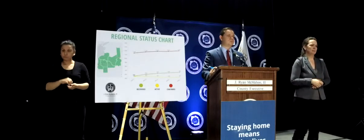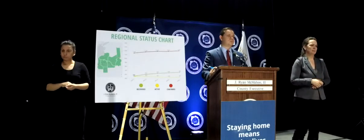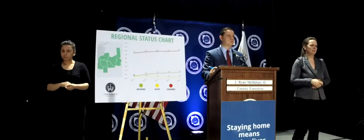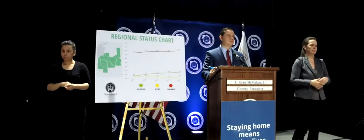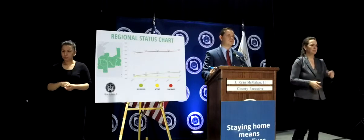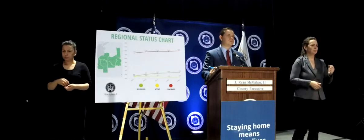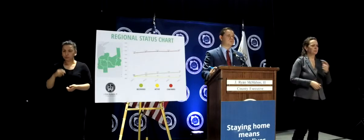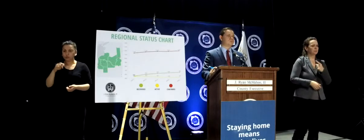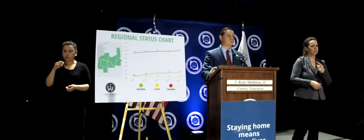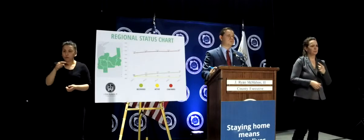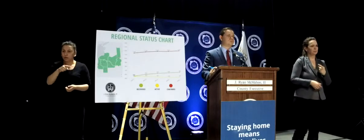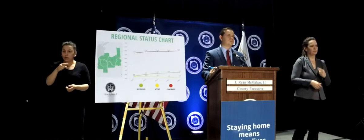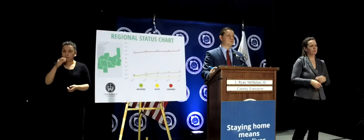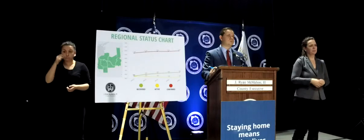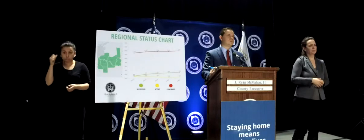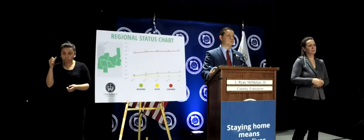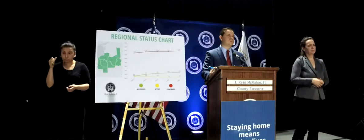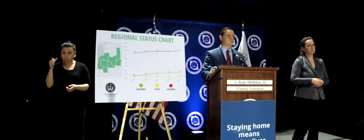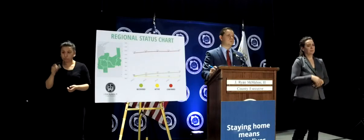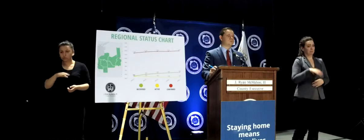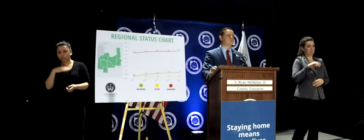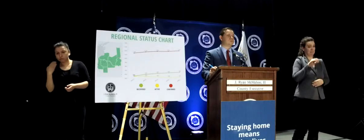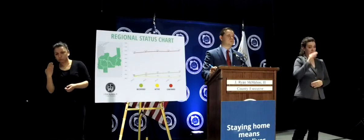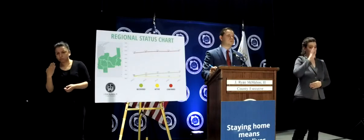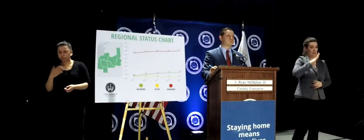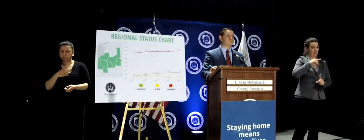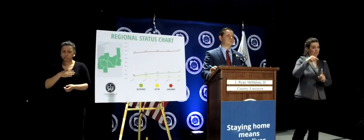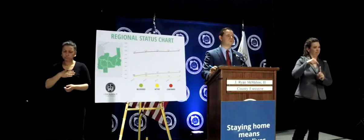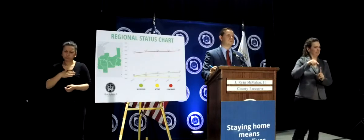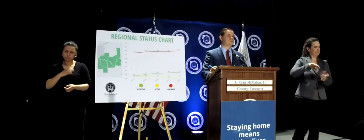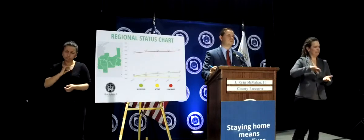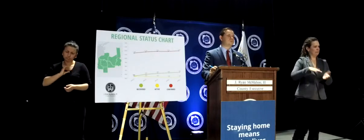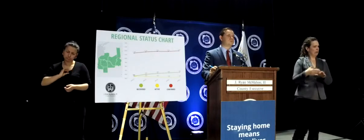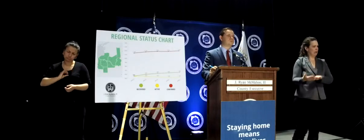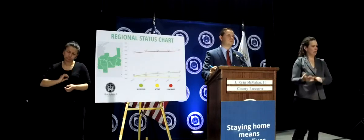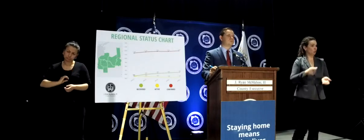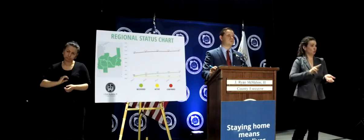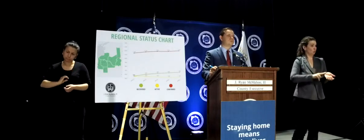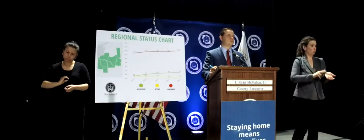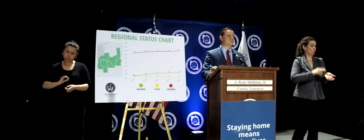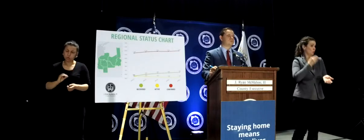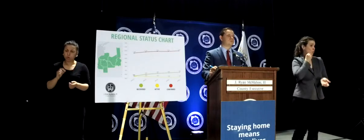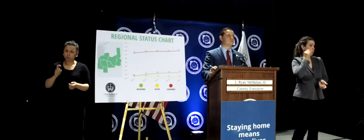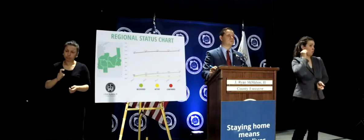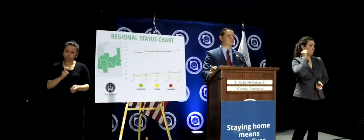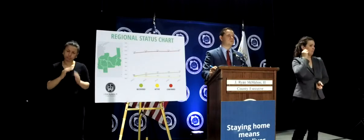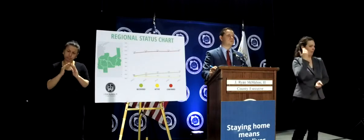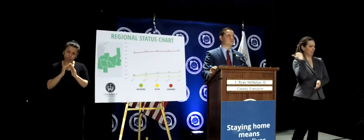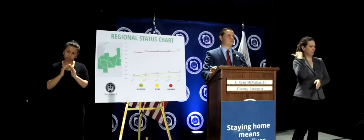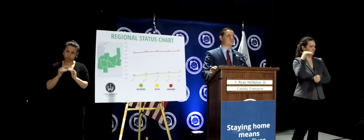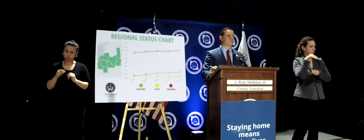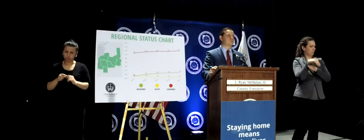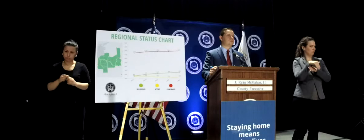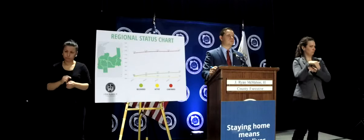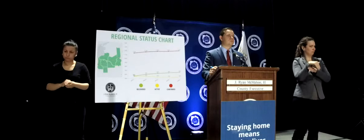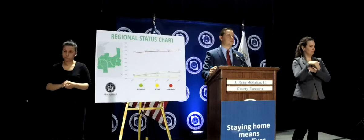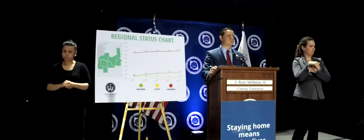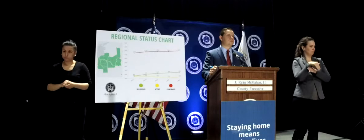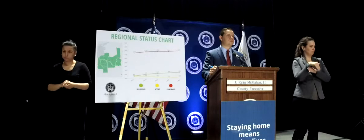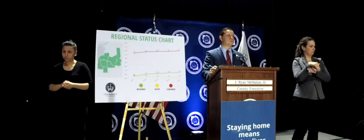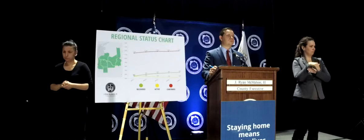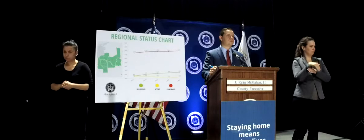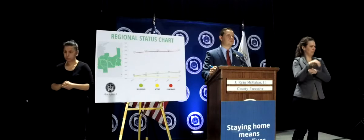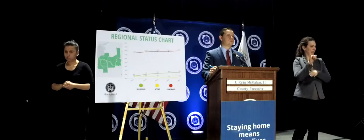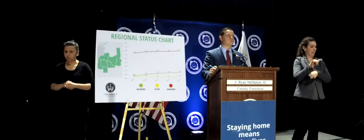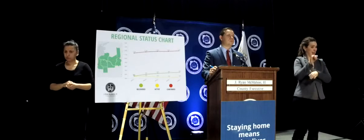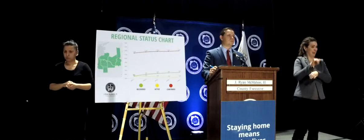who died at the Central Park Rehab and Nursing Home last night. So, besides this testing, what else are you guys doing to kind of